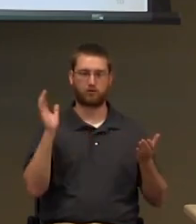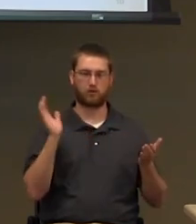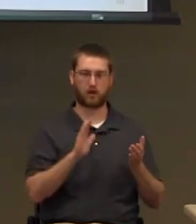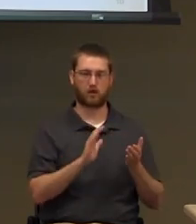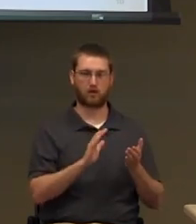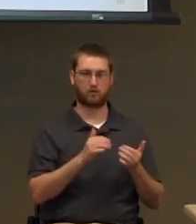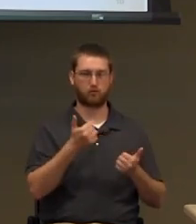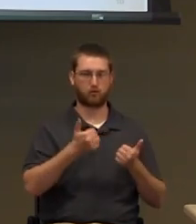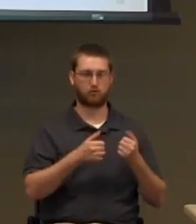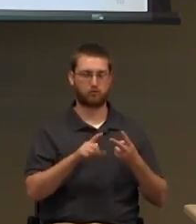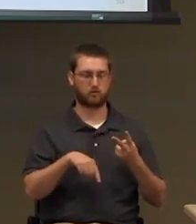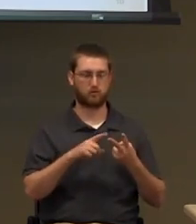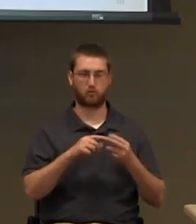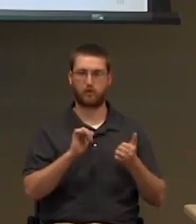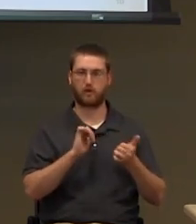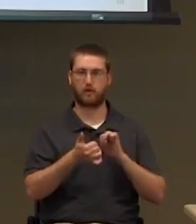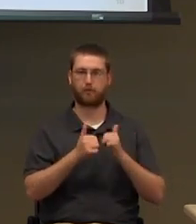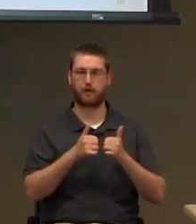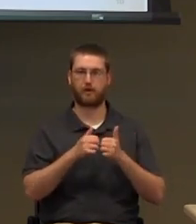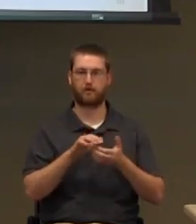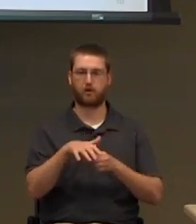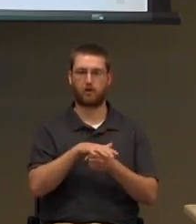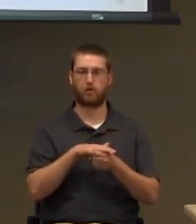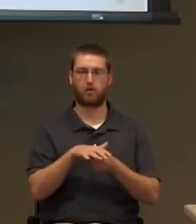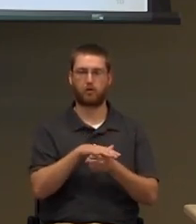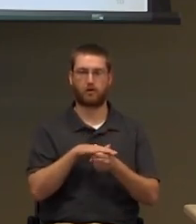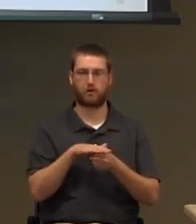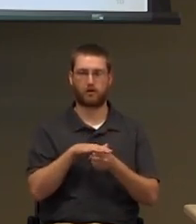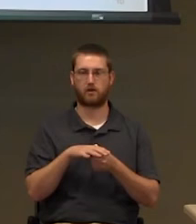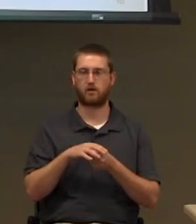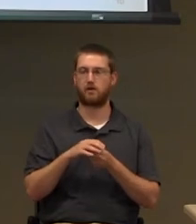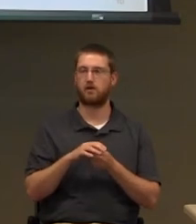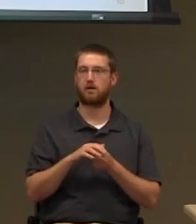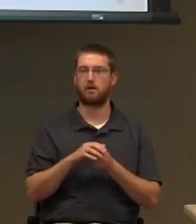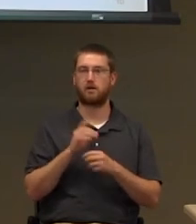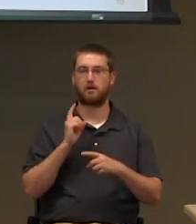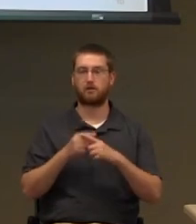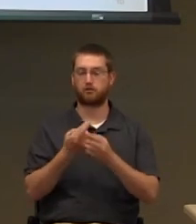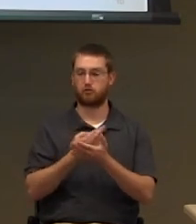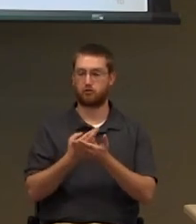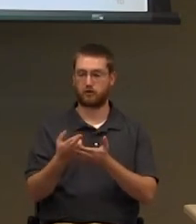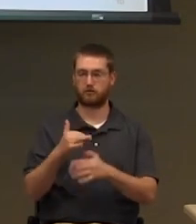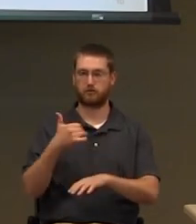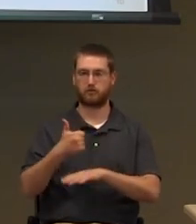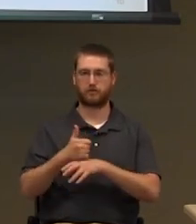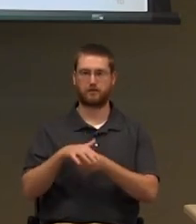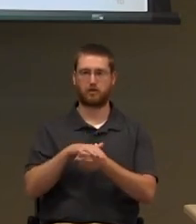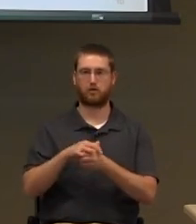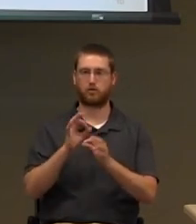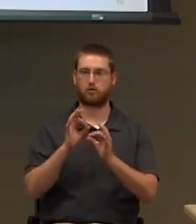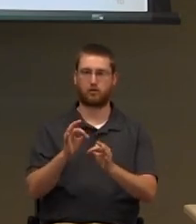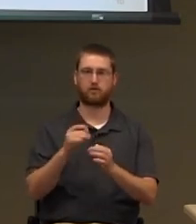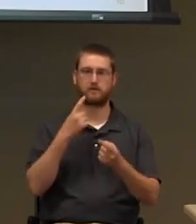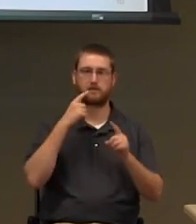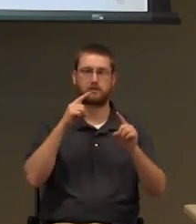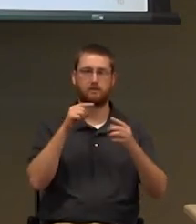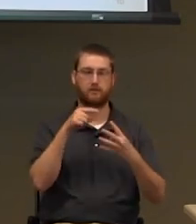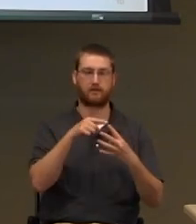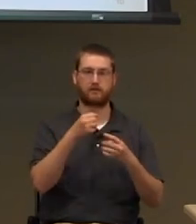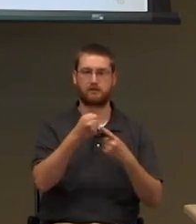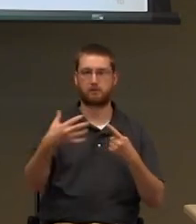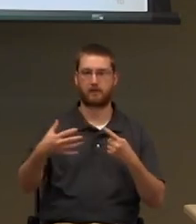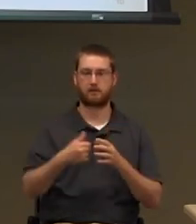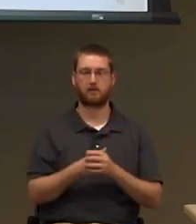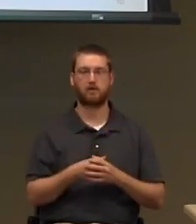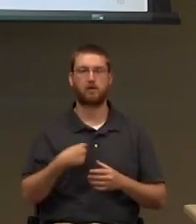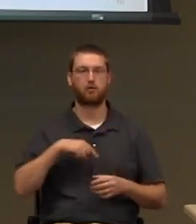potential? Are we competitively located geographically and resource-based to be successful at that? And so